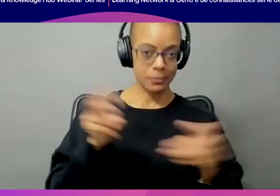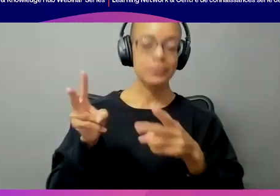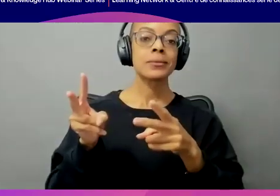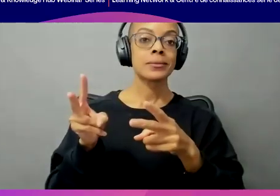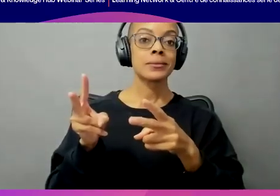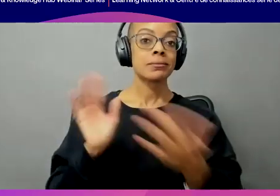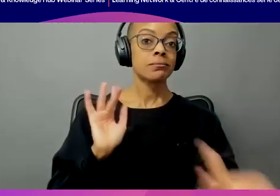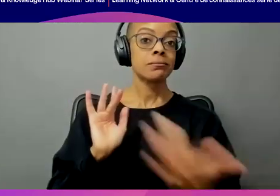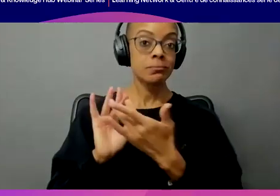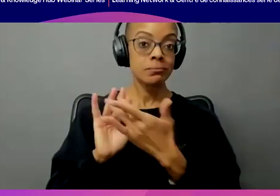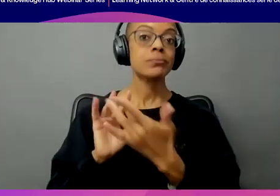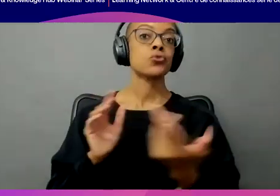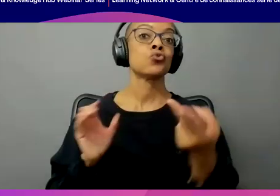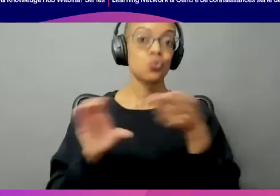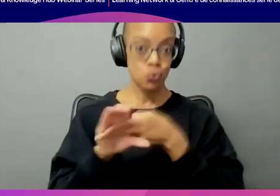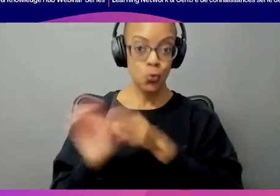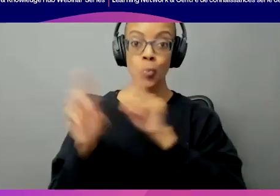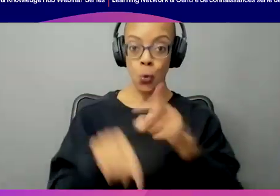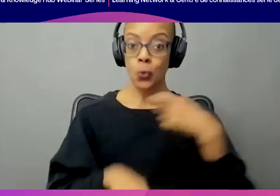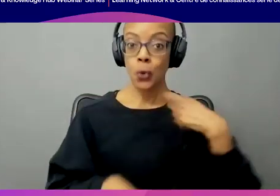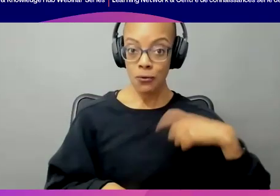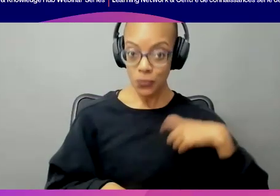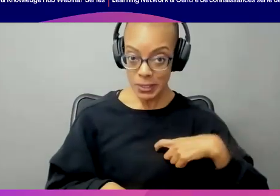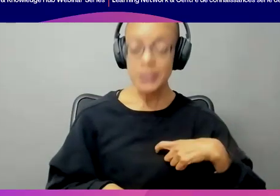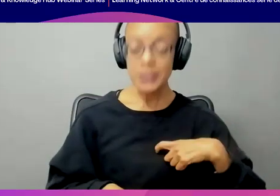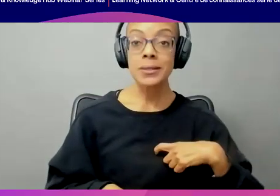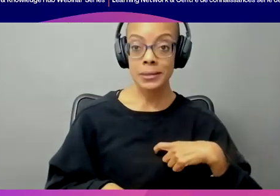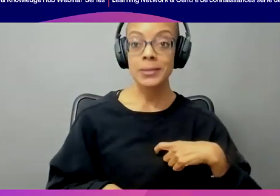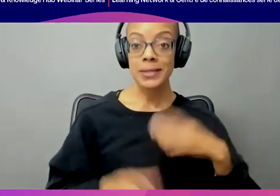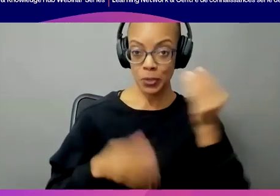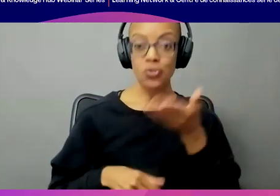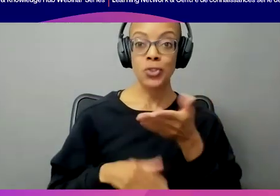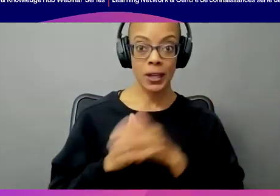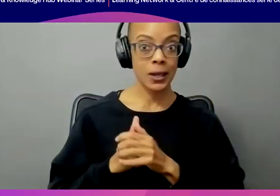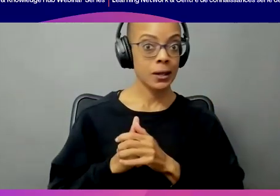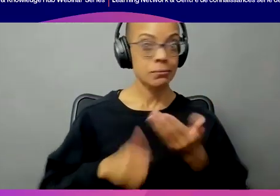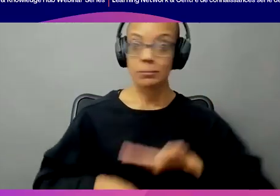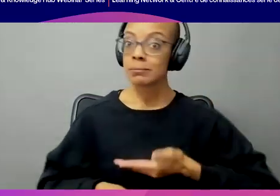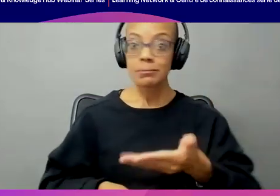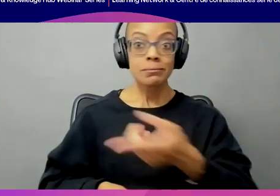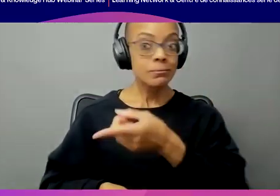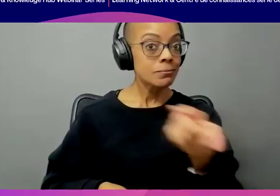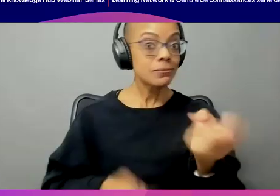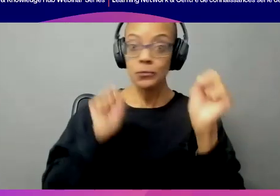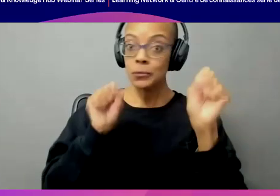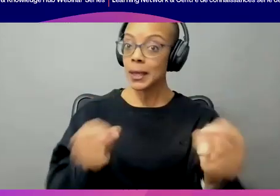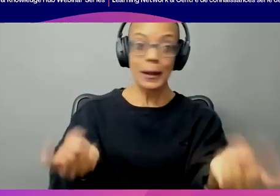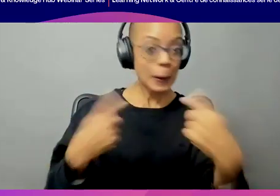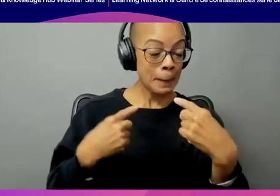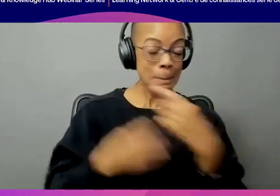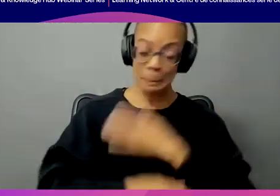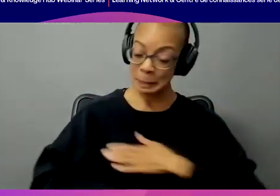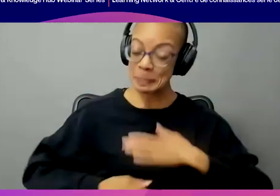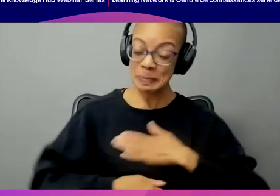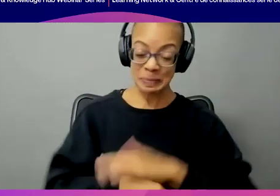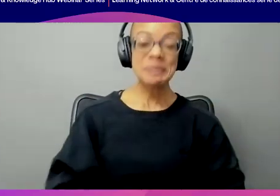to attend this conference. We would like to invite you, if you can, to join us.